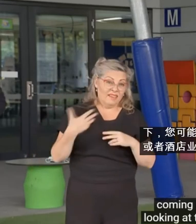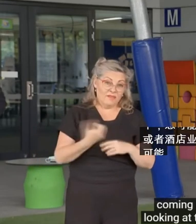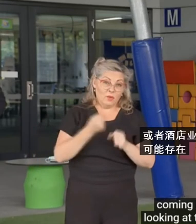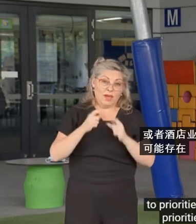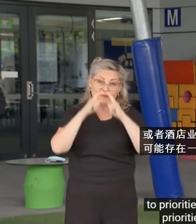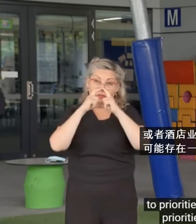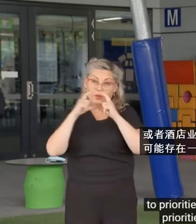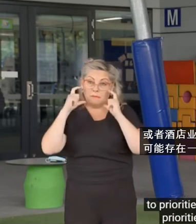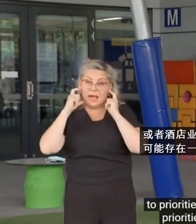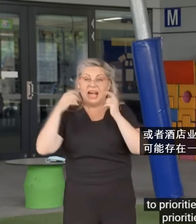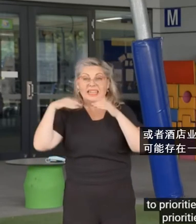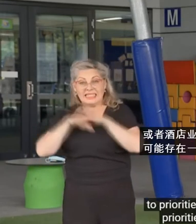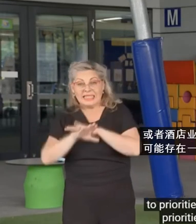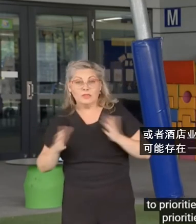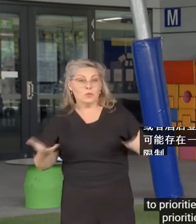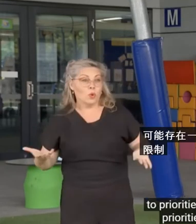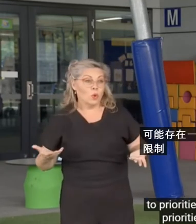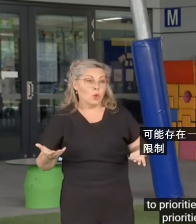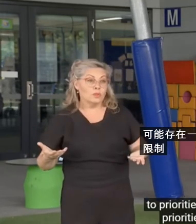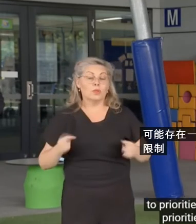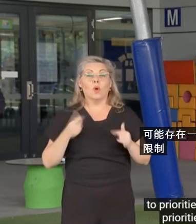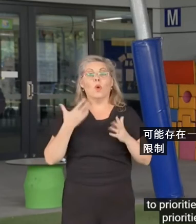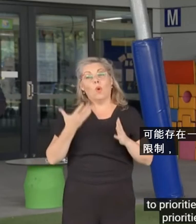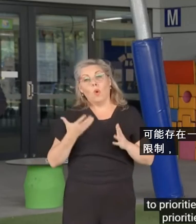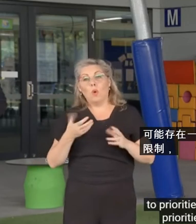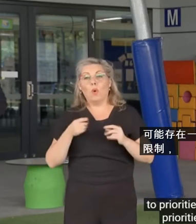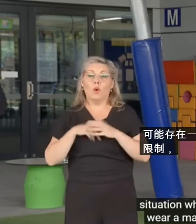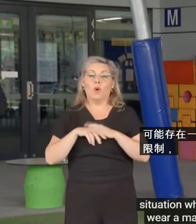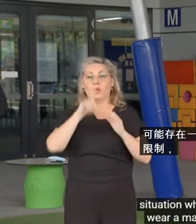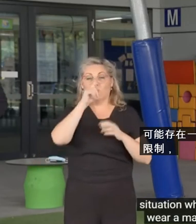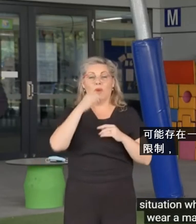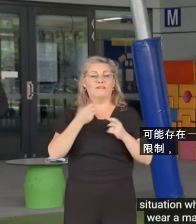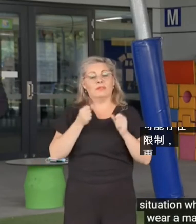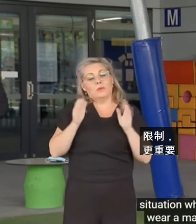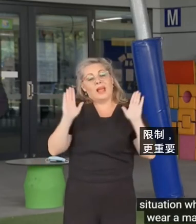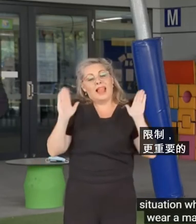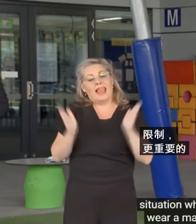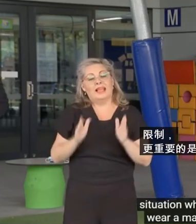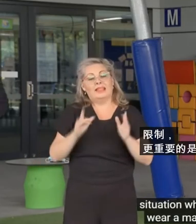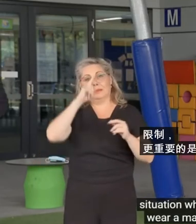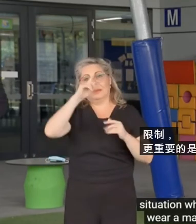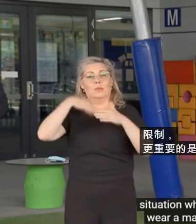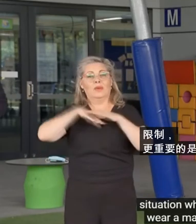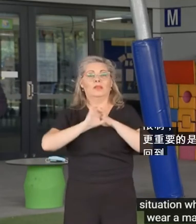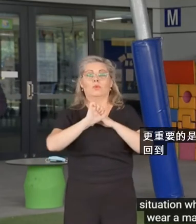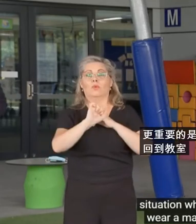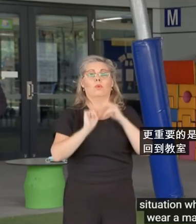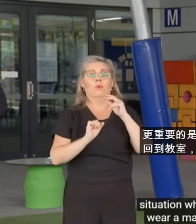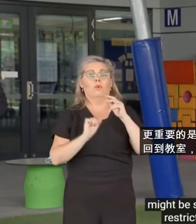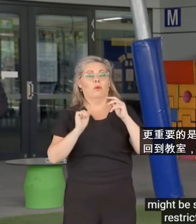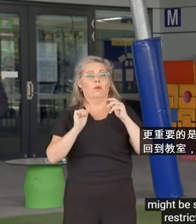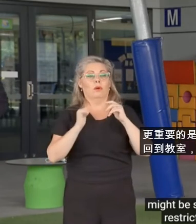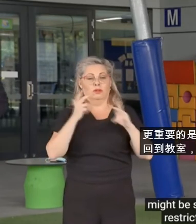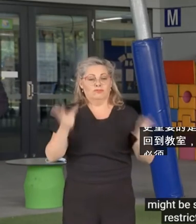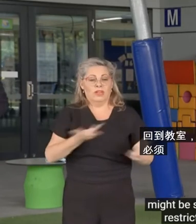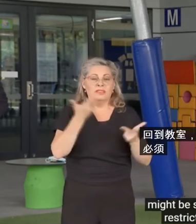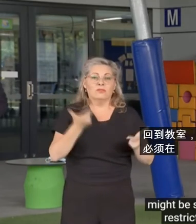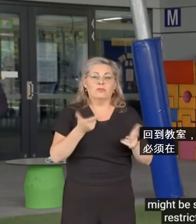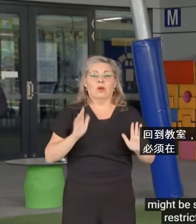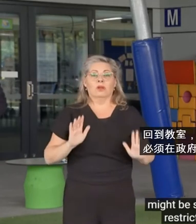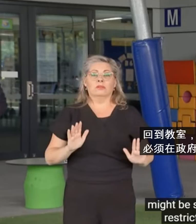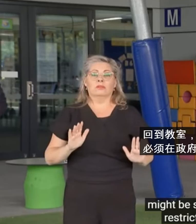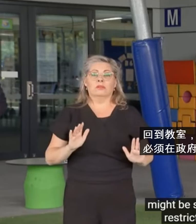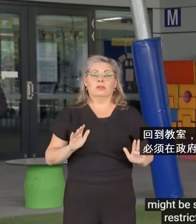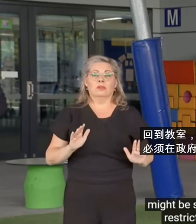or there might be some slight density restrictions in place in hospitality, what's more important is getting kids back in the classroom. And we've got to